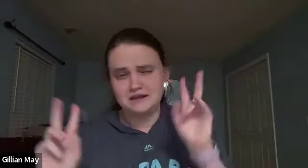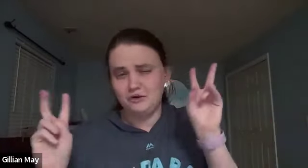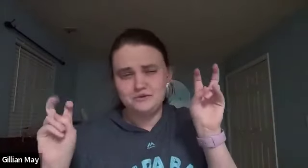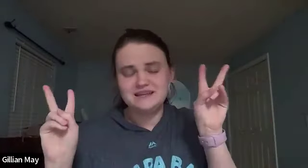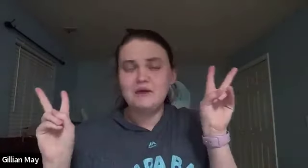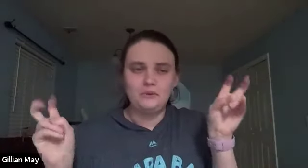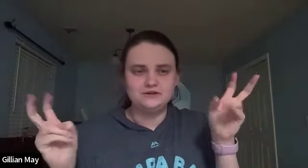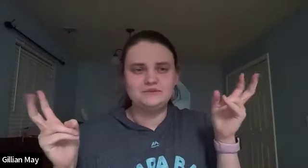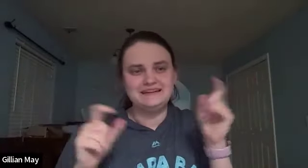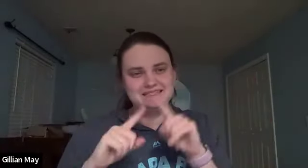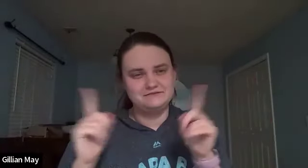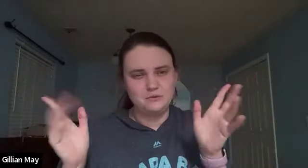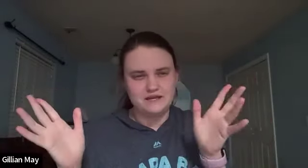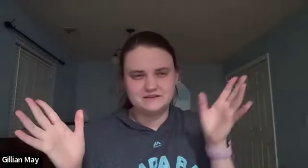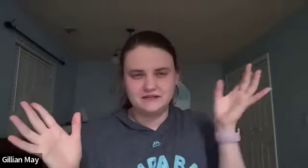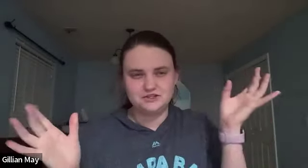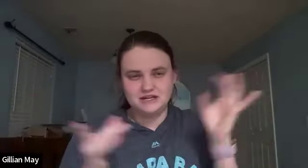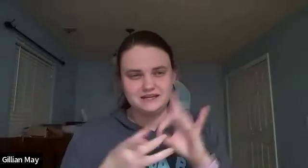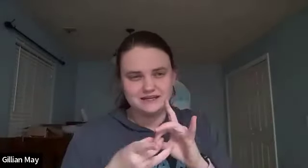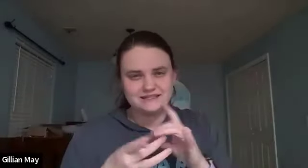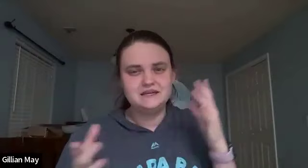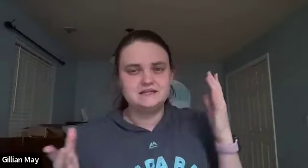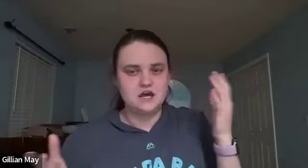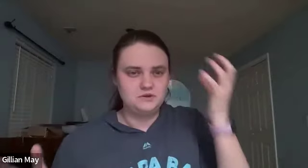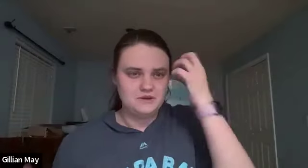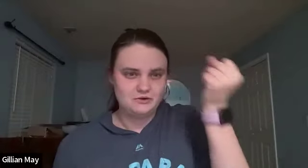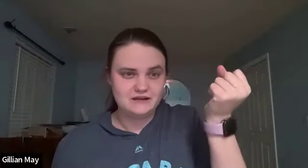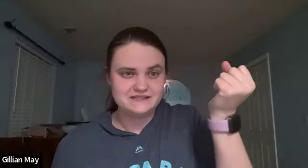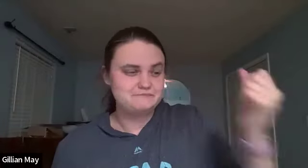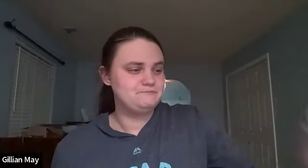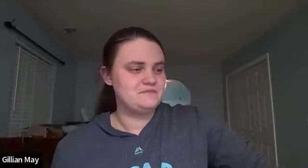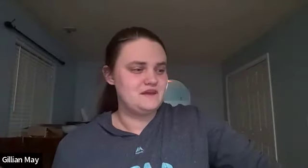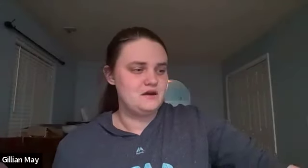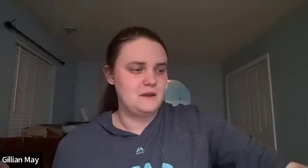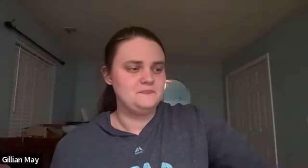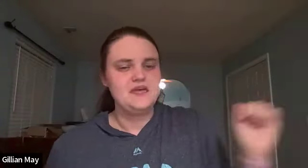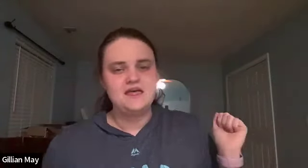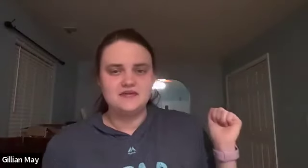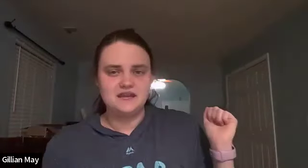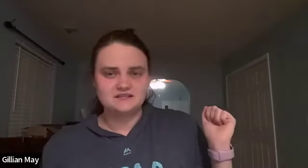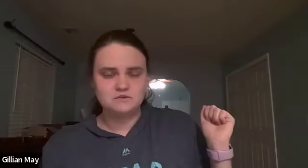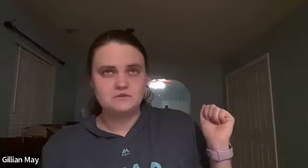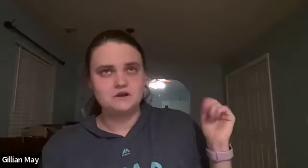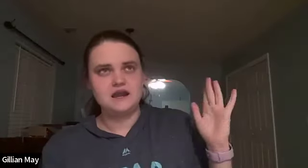of almost not weird, but like different ways of like trying to connect it to help you memorize them. Okay, the next one we're going to